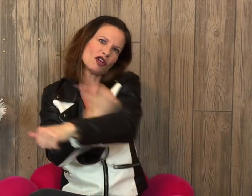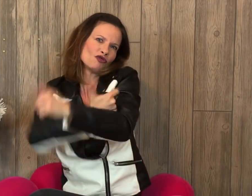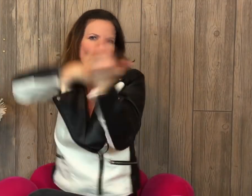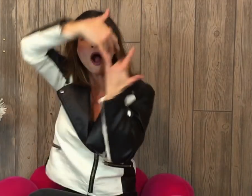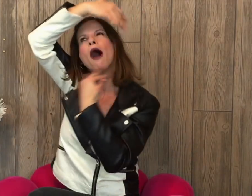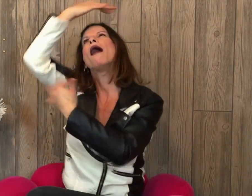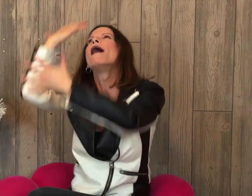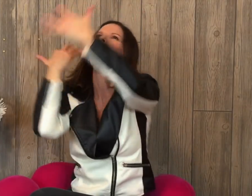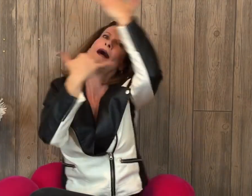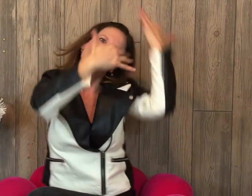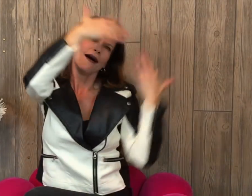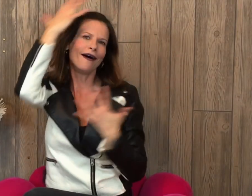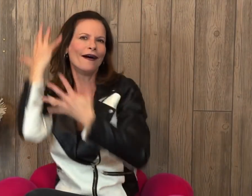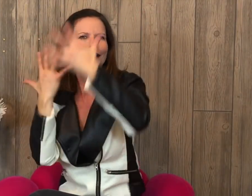love.